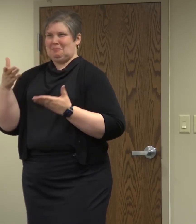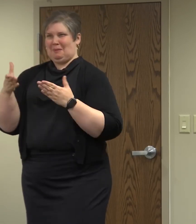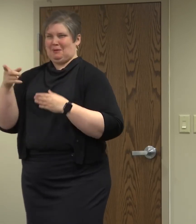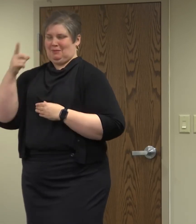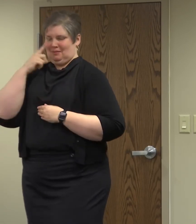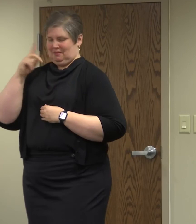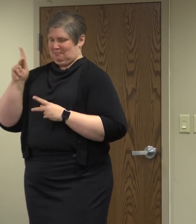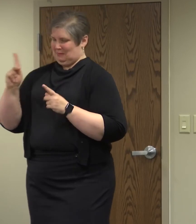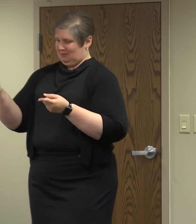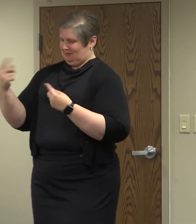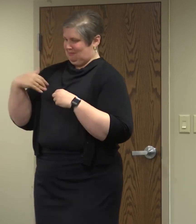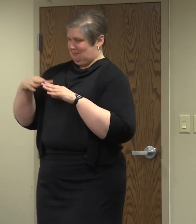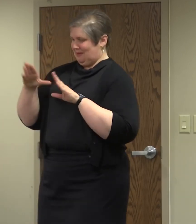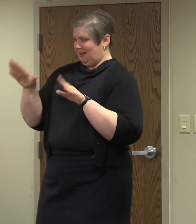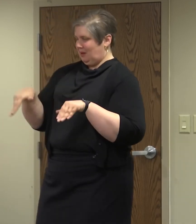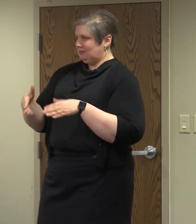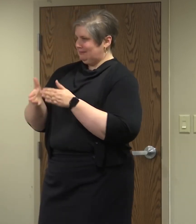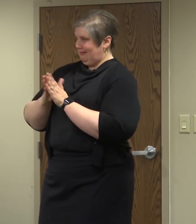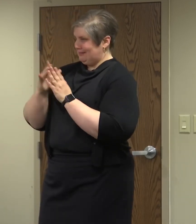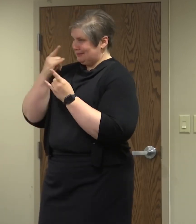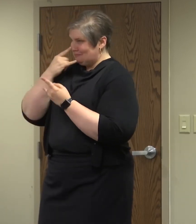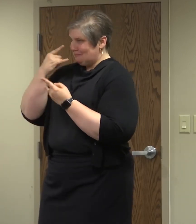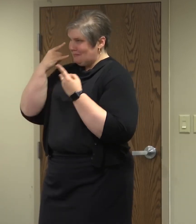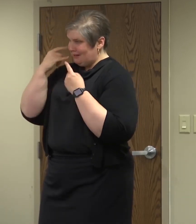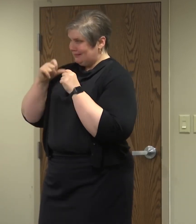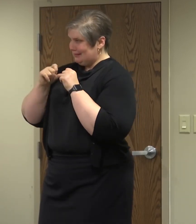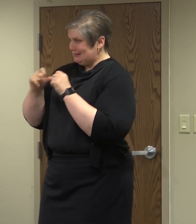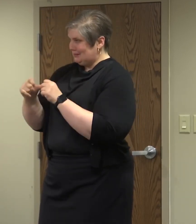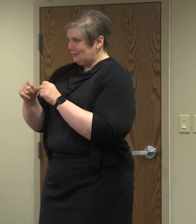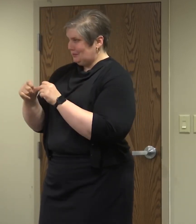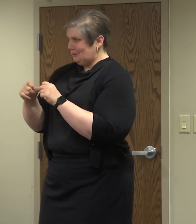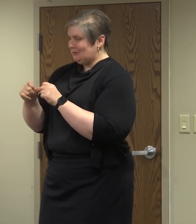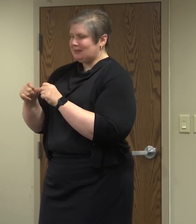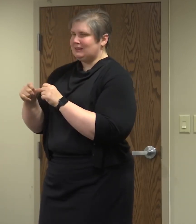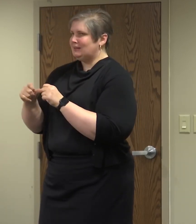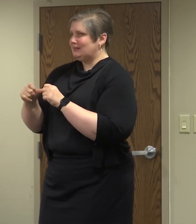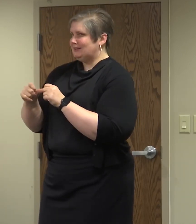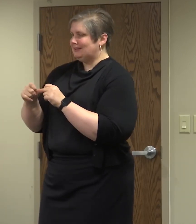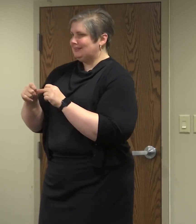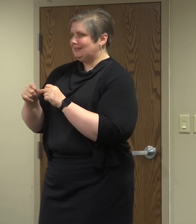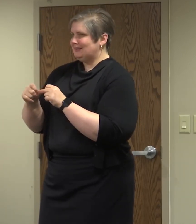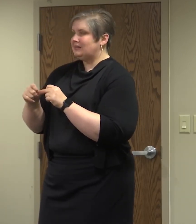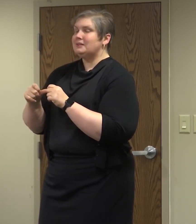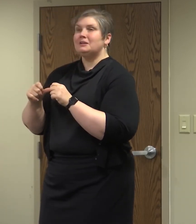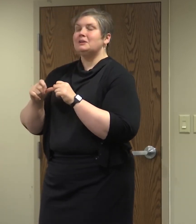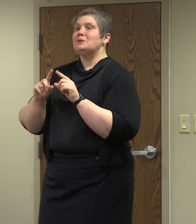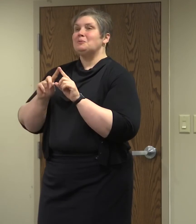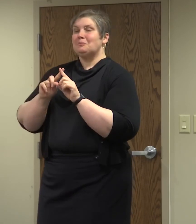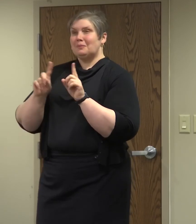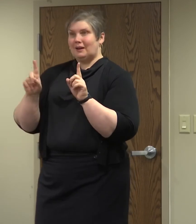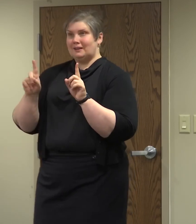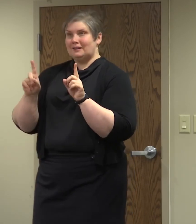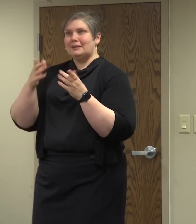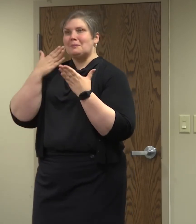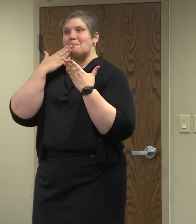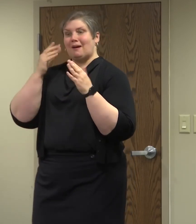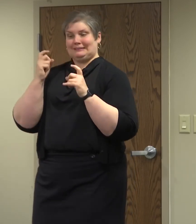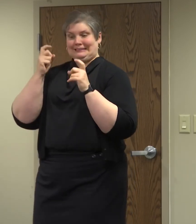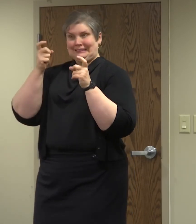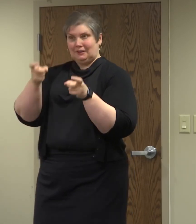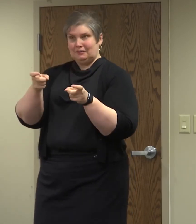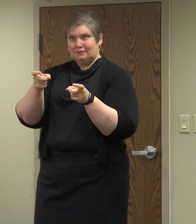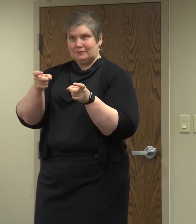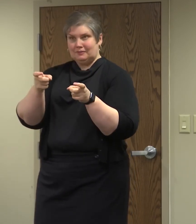per 100,000, the safest, nicest hostess gift you can give someone is to not potentially bring an infection into their